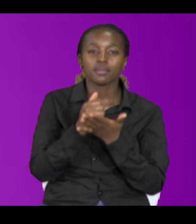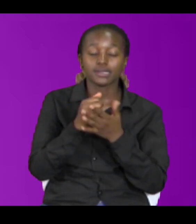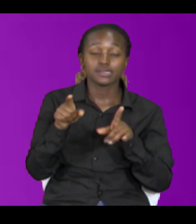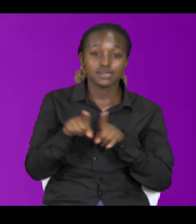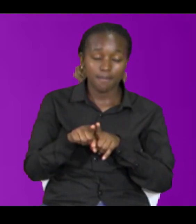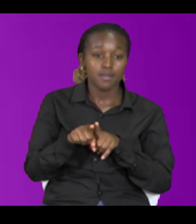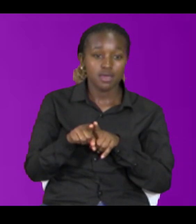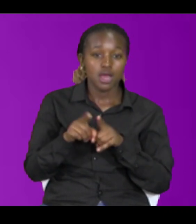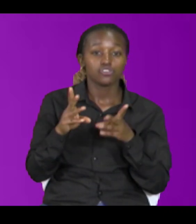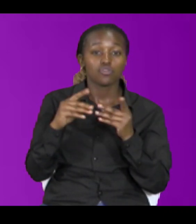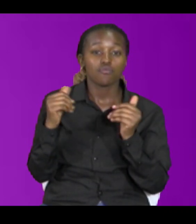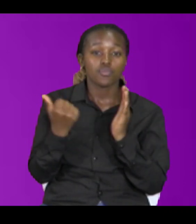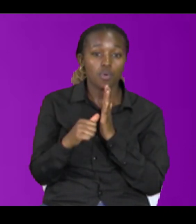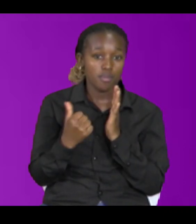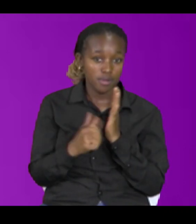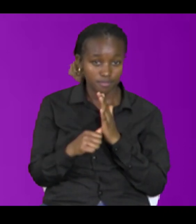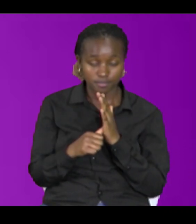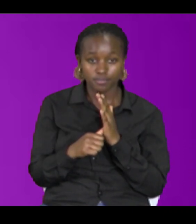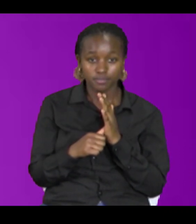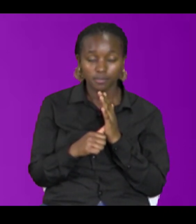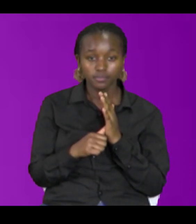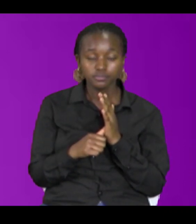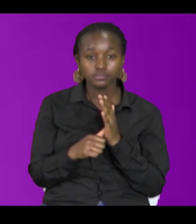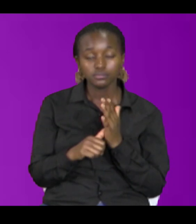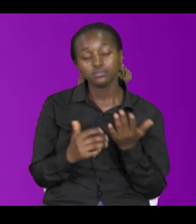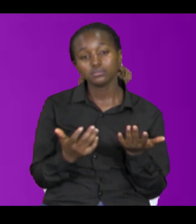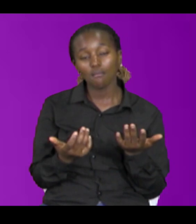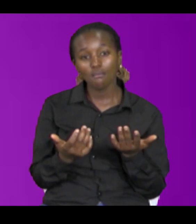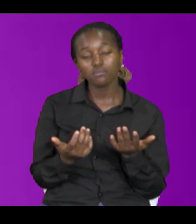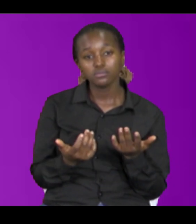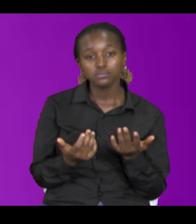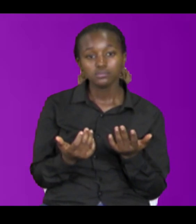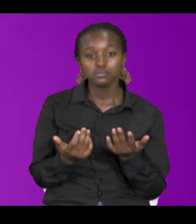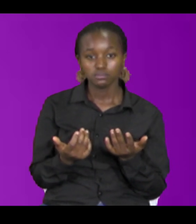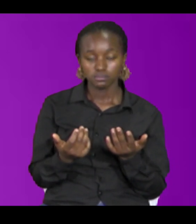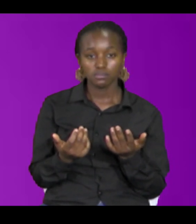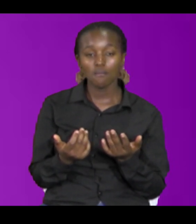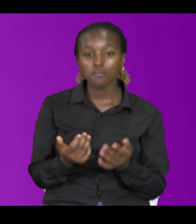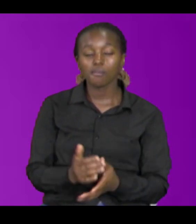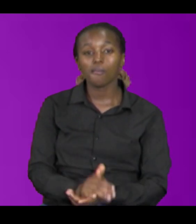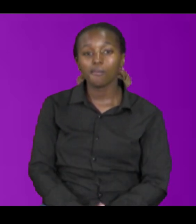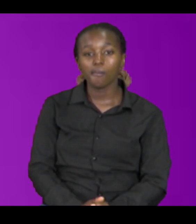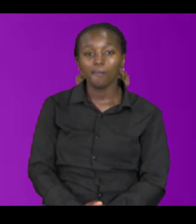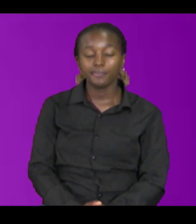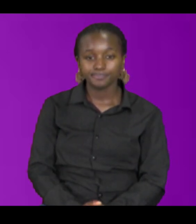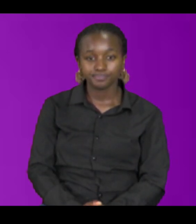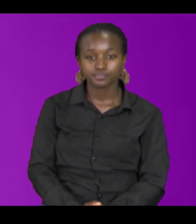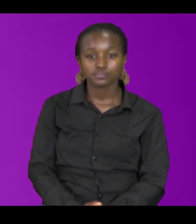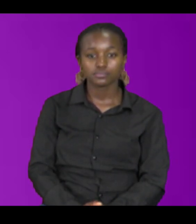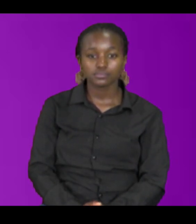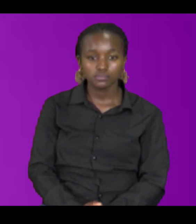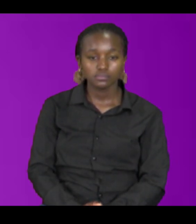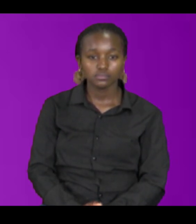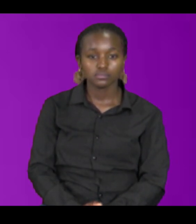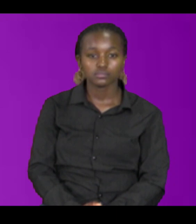you. So we need you to give us your views, your